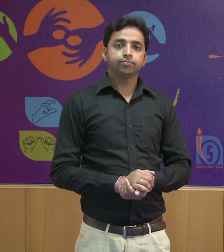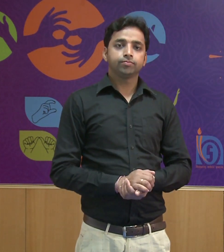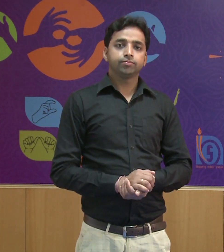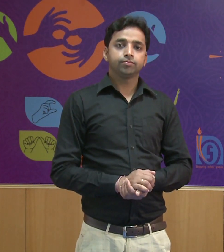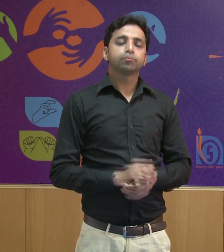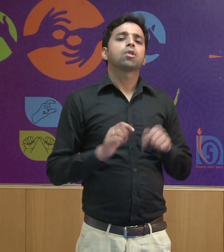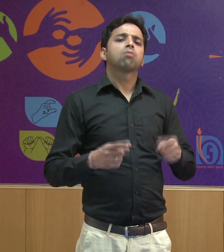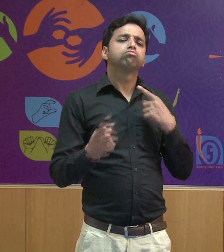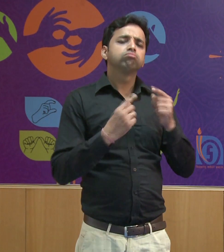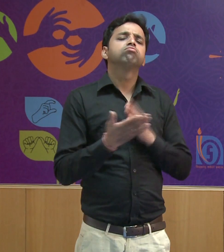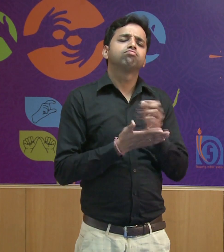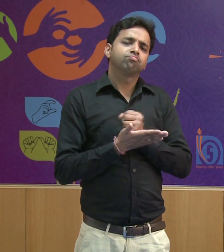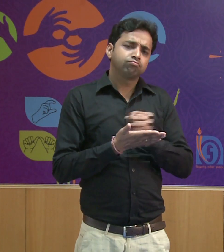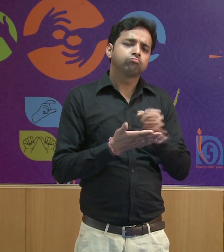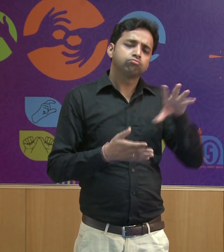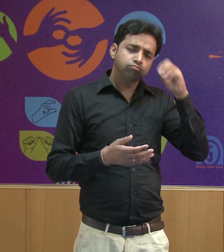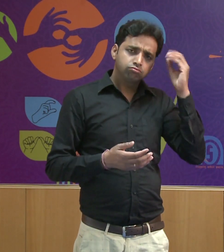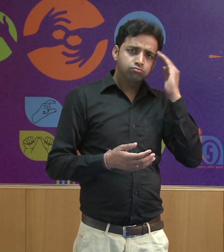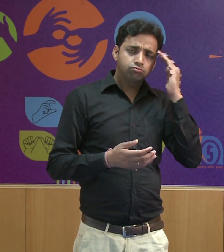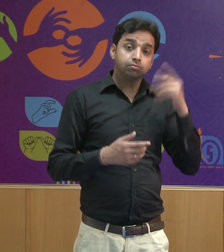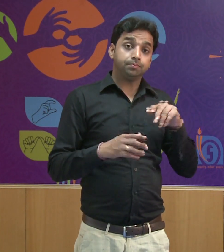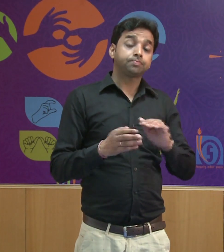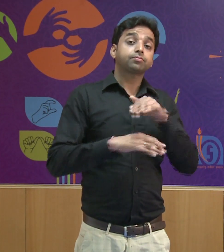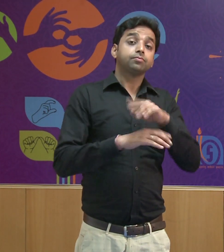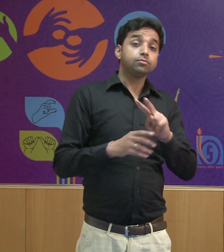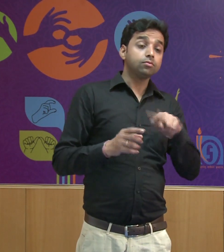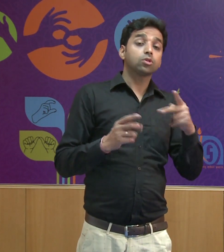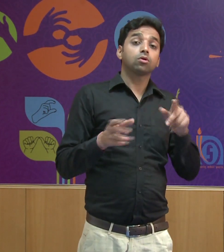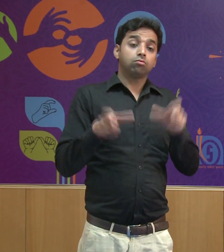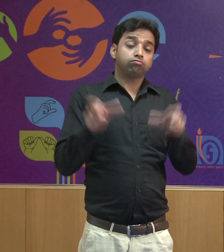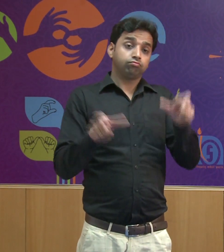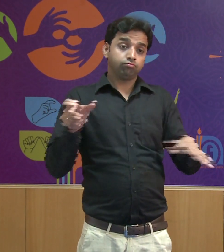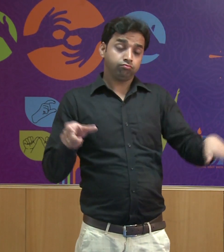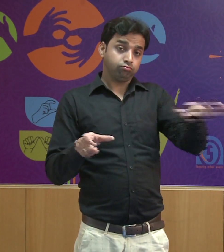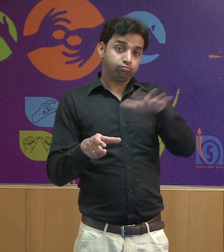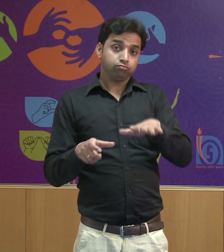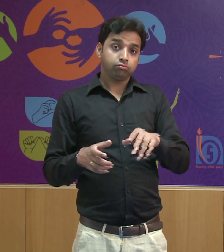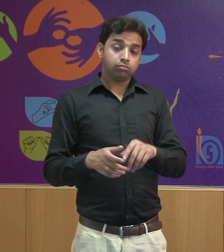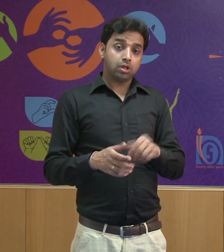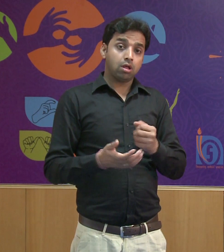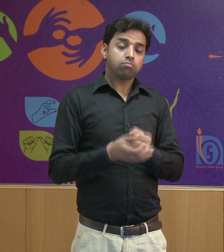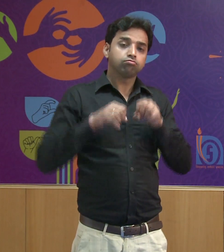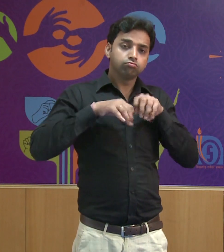Let us try to know about those people who helped in the spreading of Indian